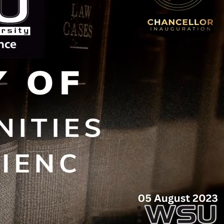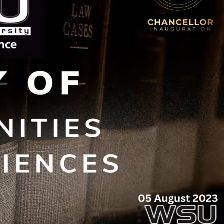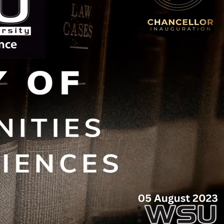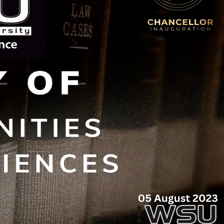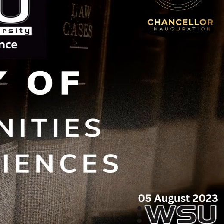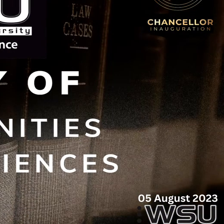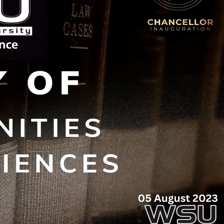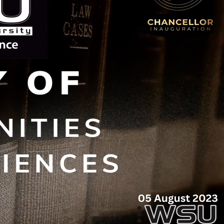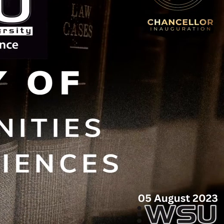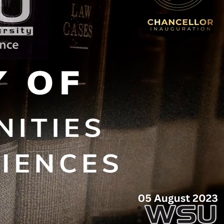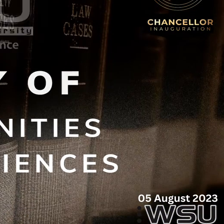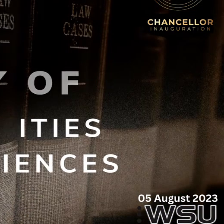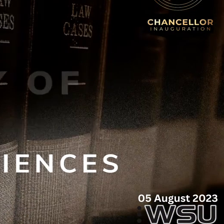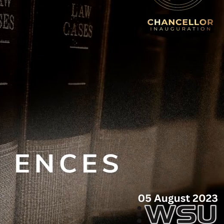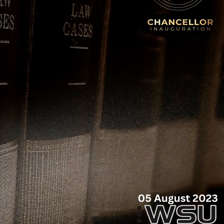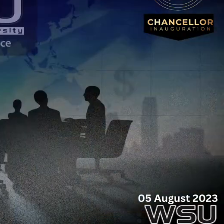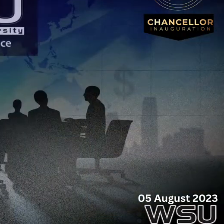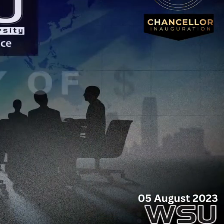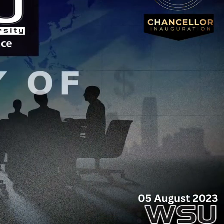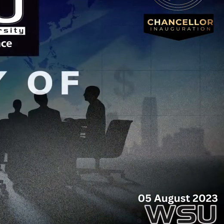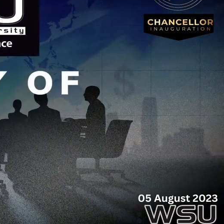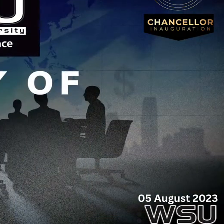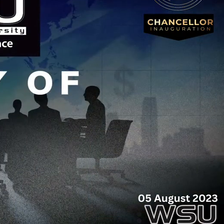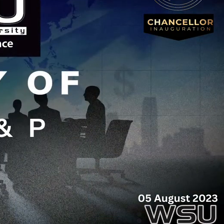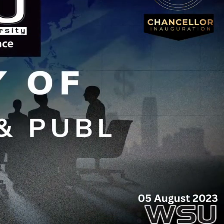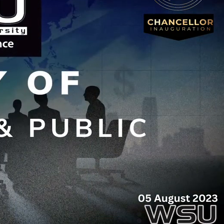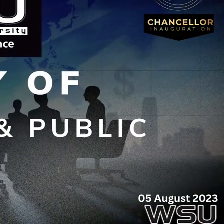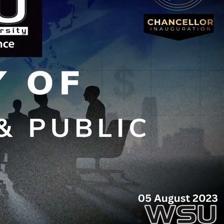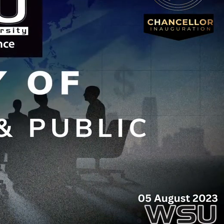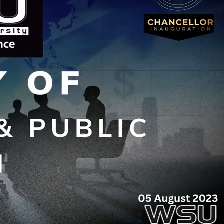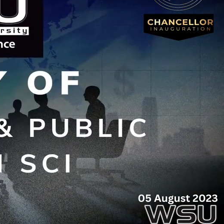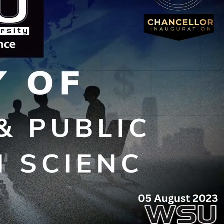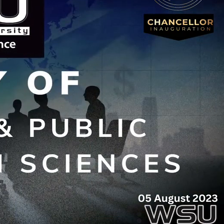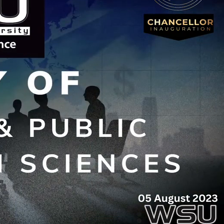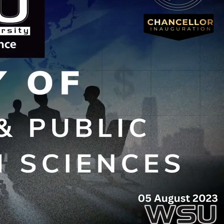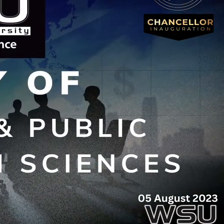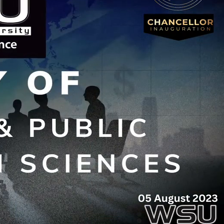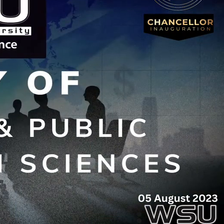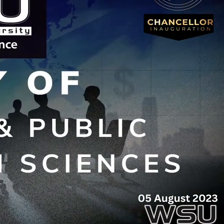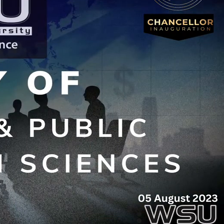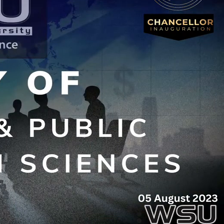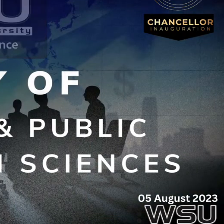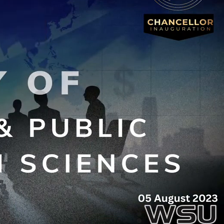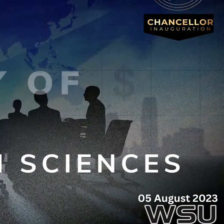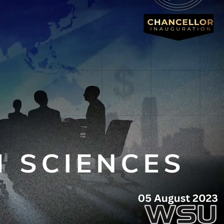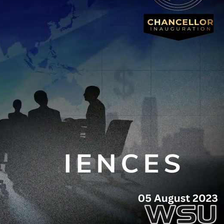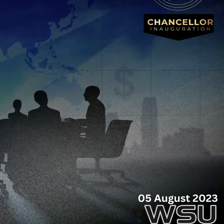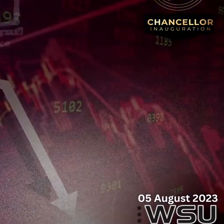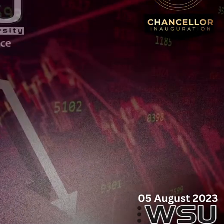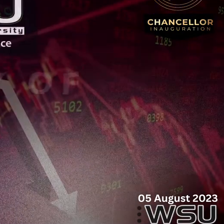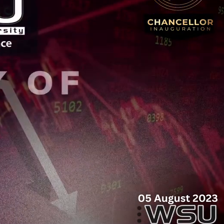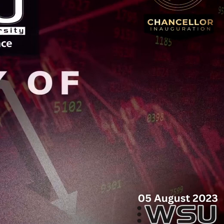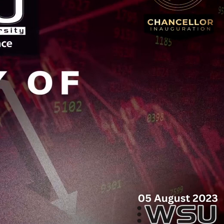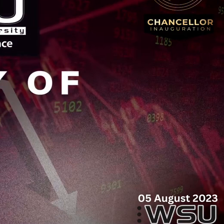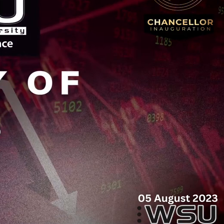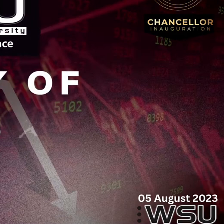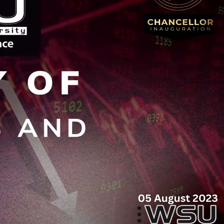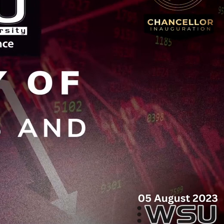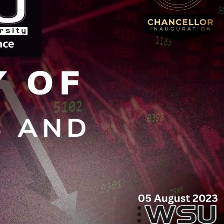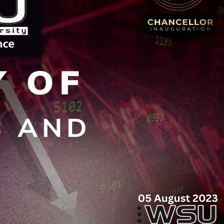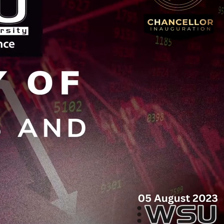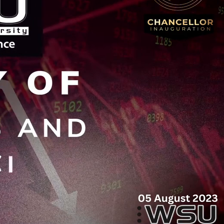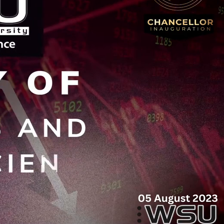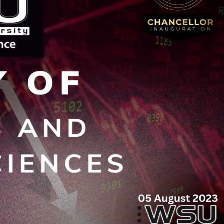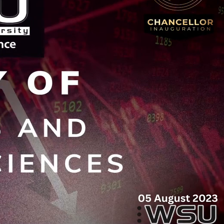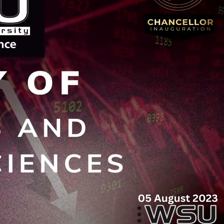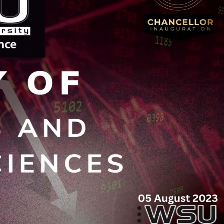Social Sciences, Faculty of Management and Public Administration Sciences, Faculty of Economics